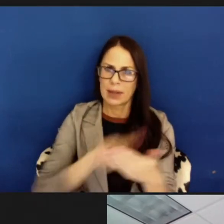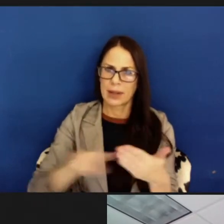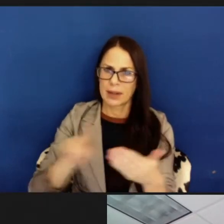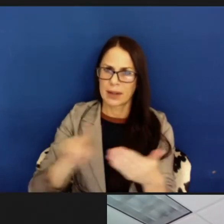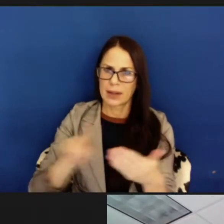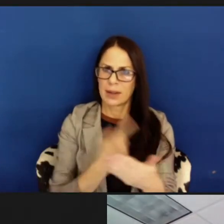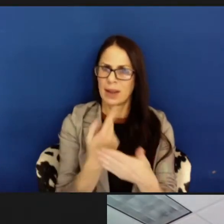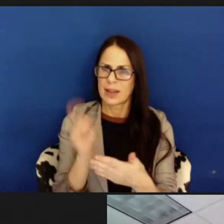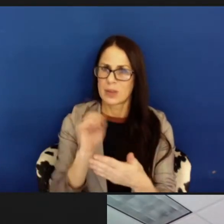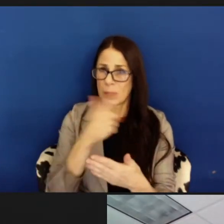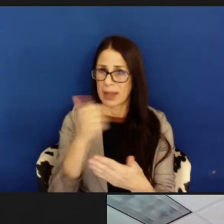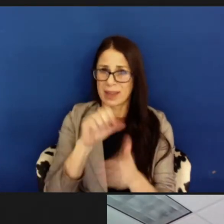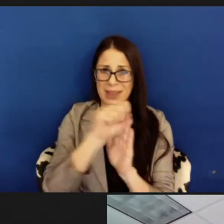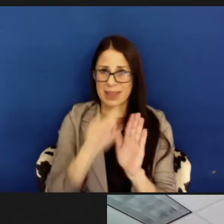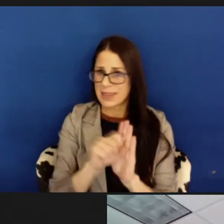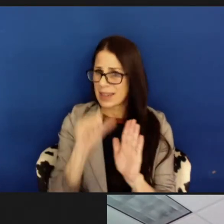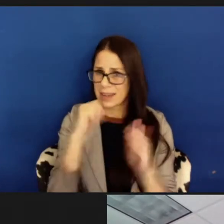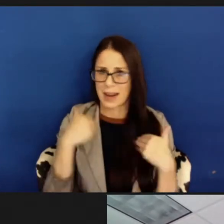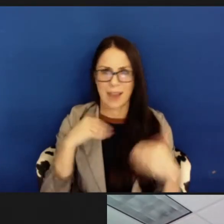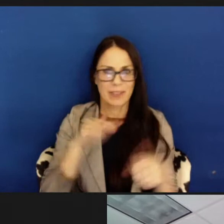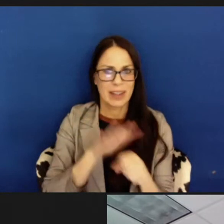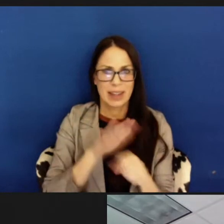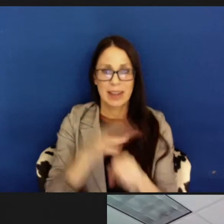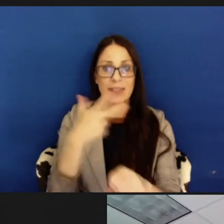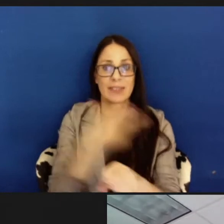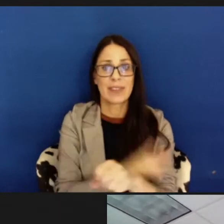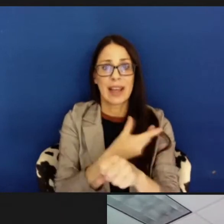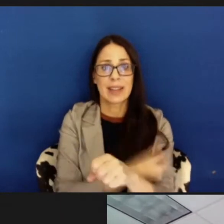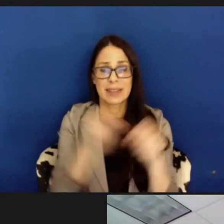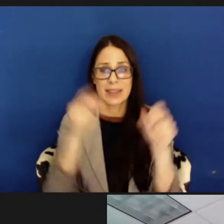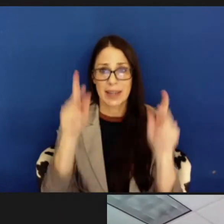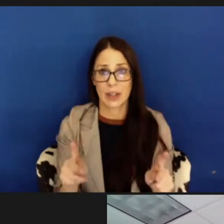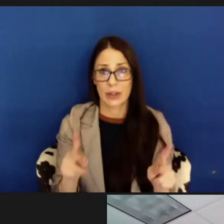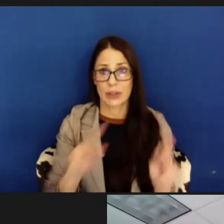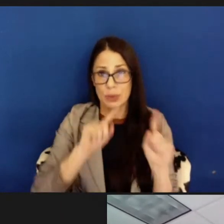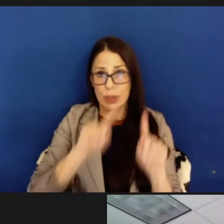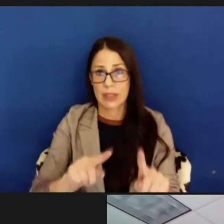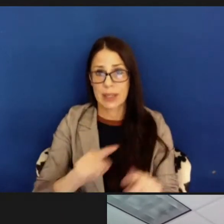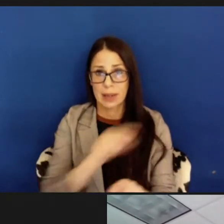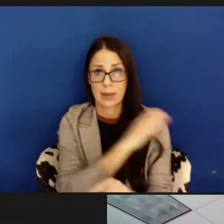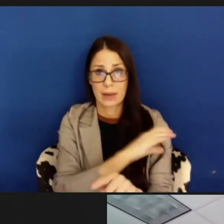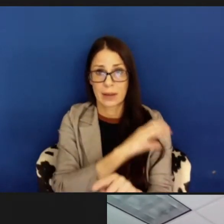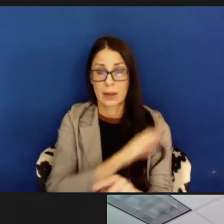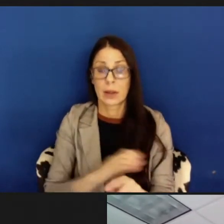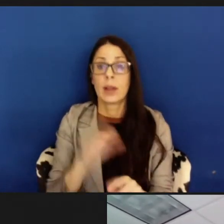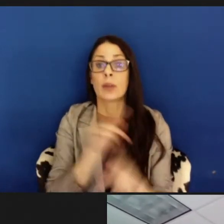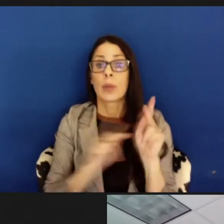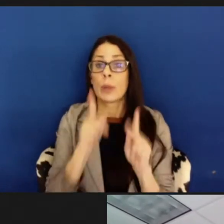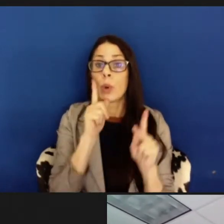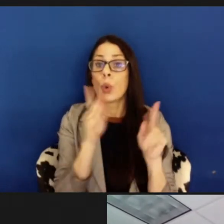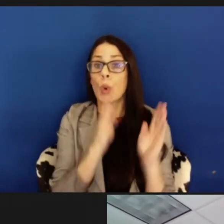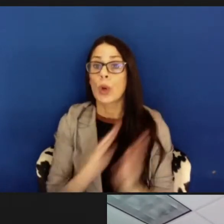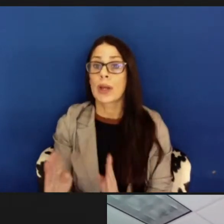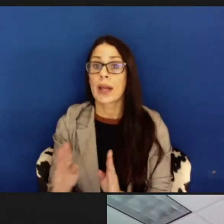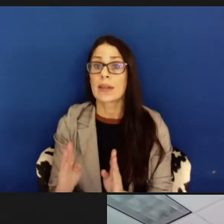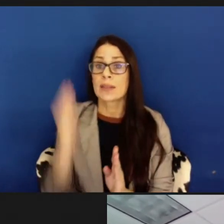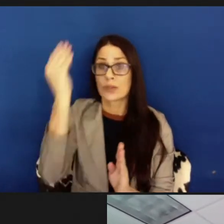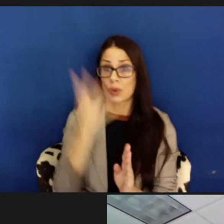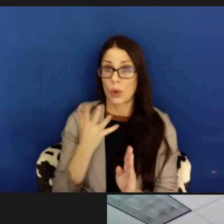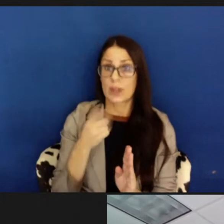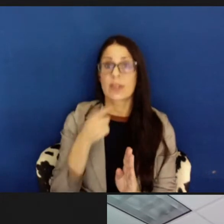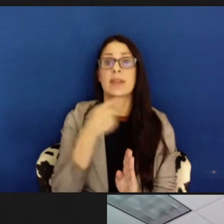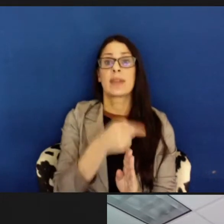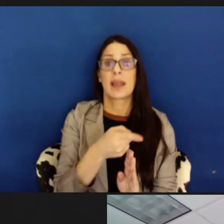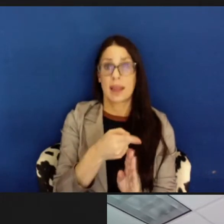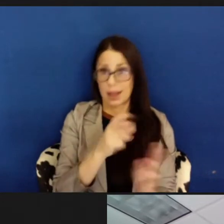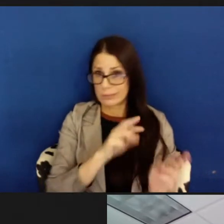enough vaccinators to attend the clinic, the organizers told us that they had lined up some vaccinators to